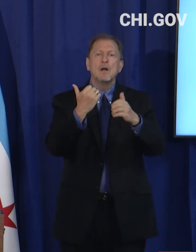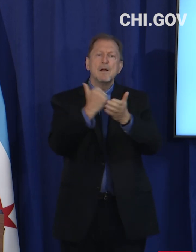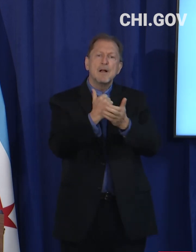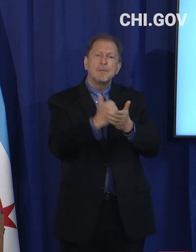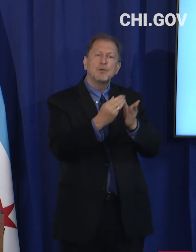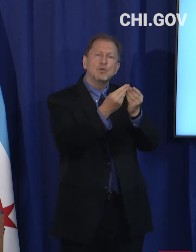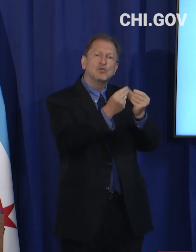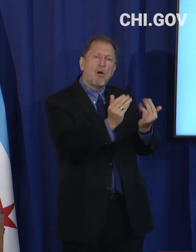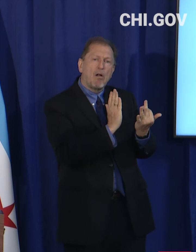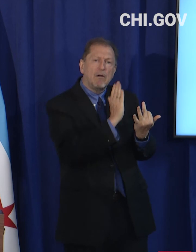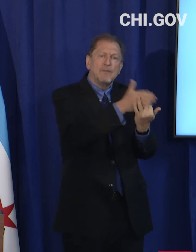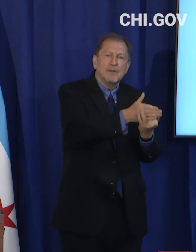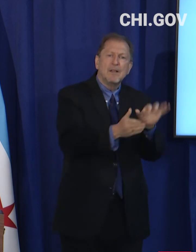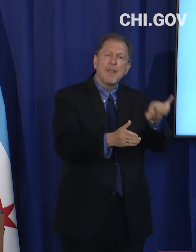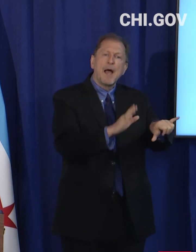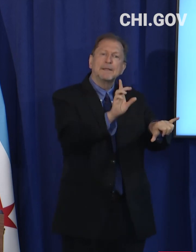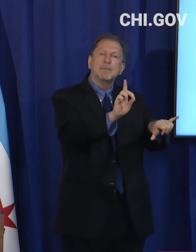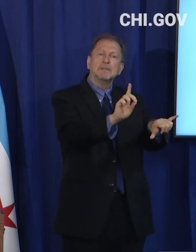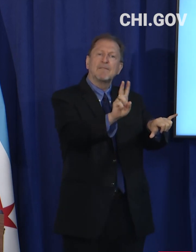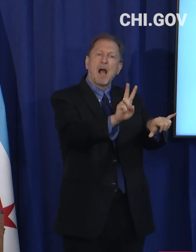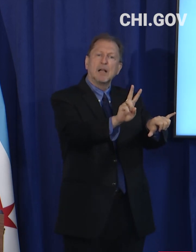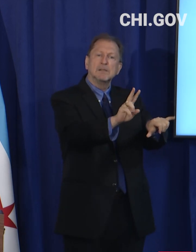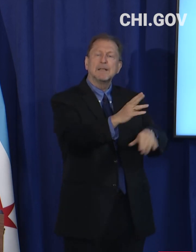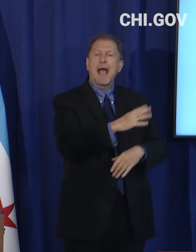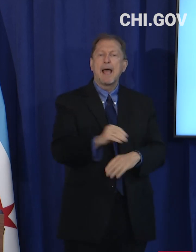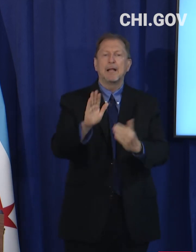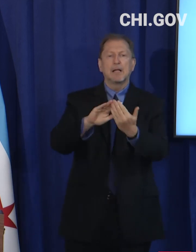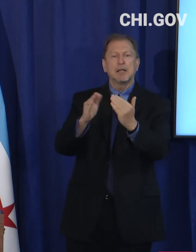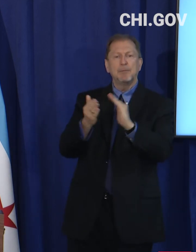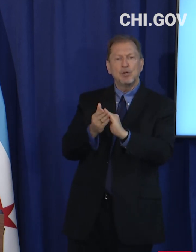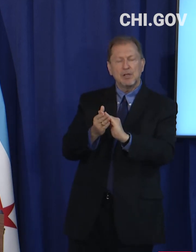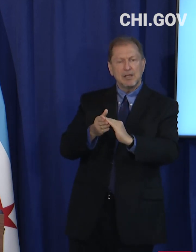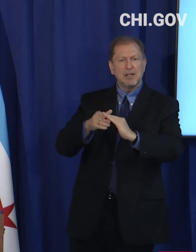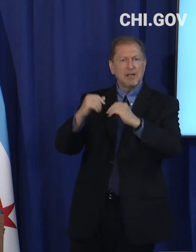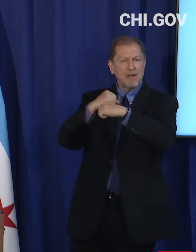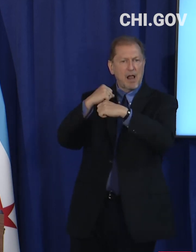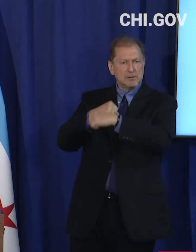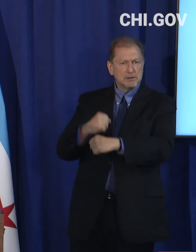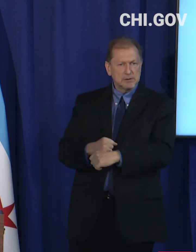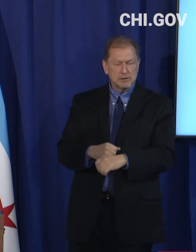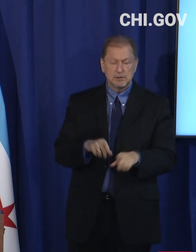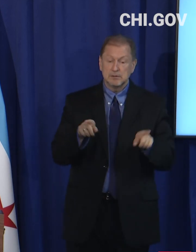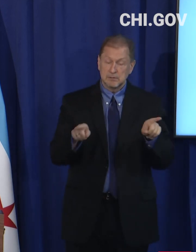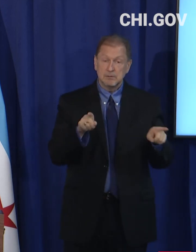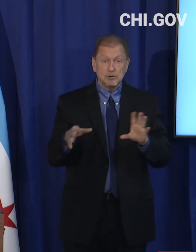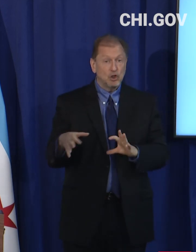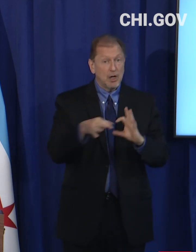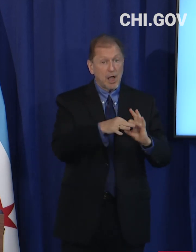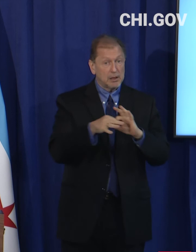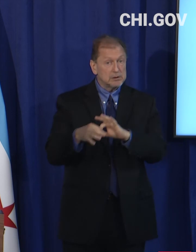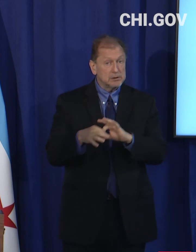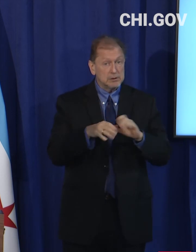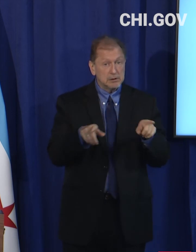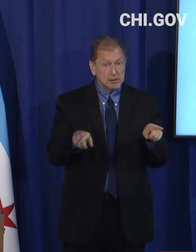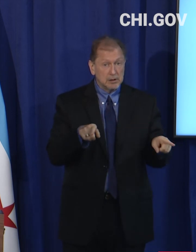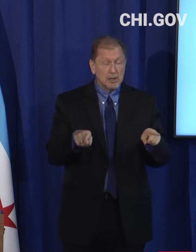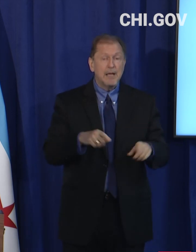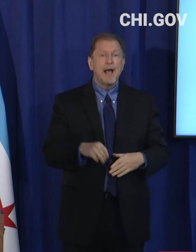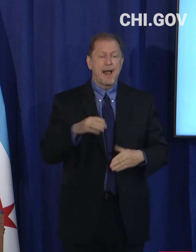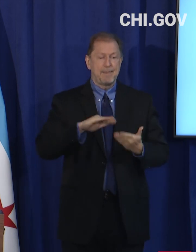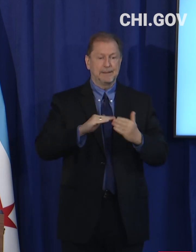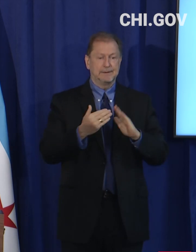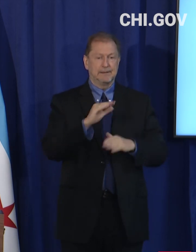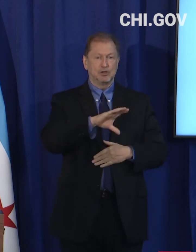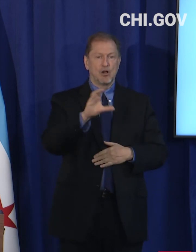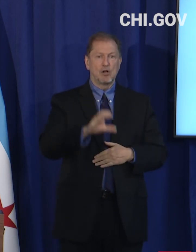and community violence. The two are linked for victims, perpetrators, and communities. And the city, for the first